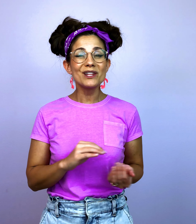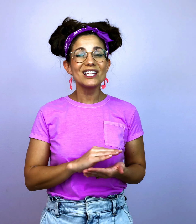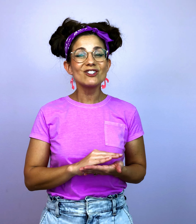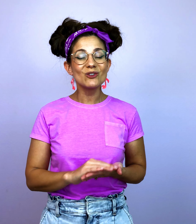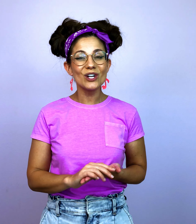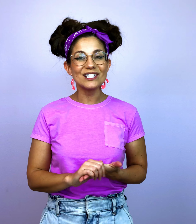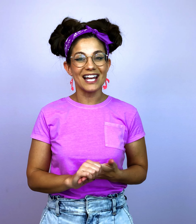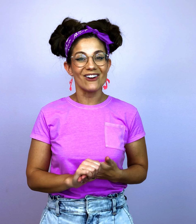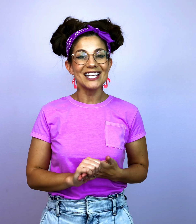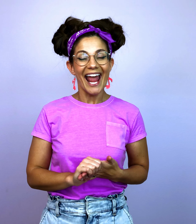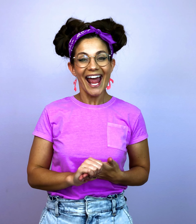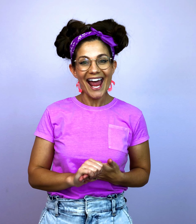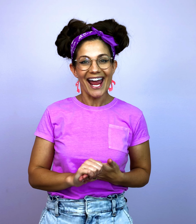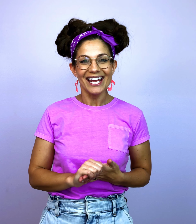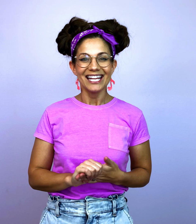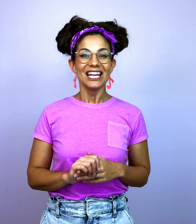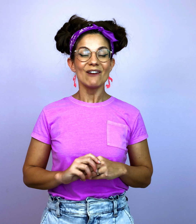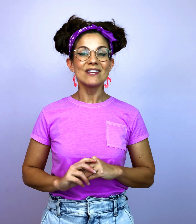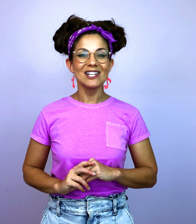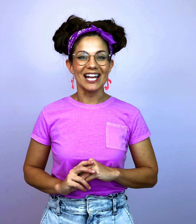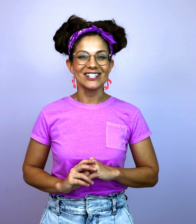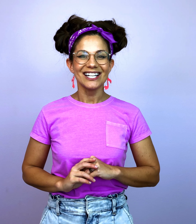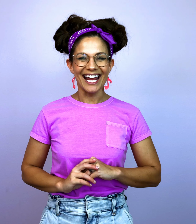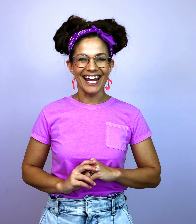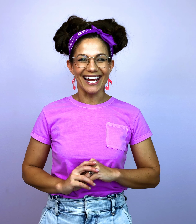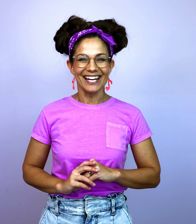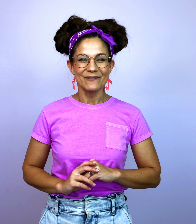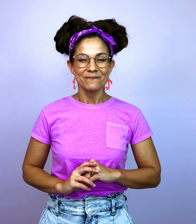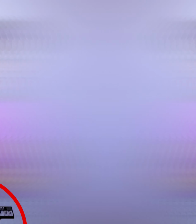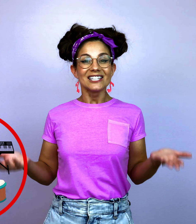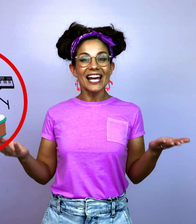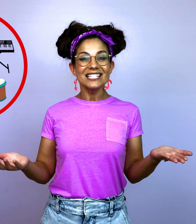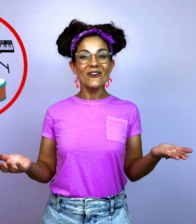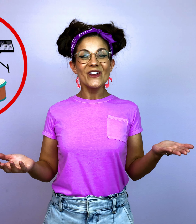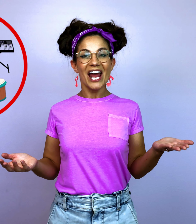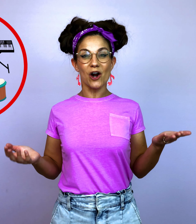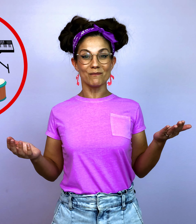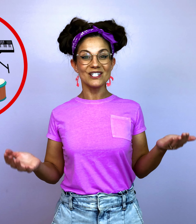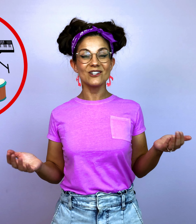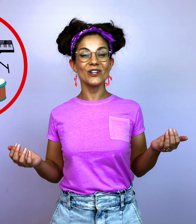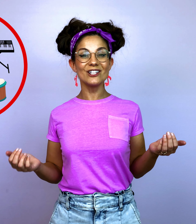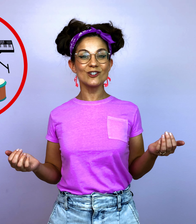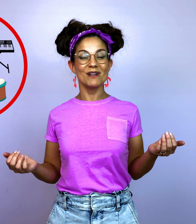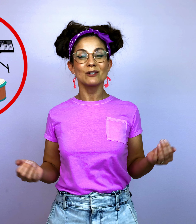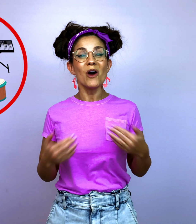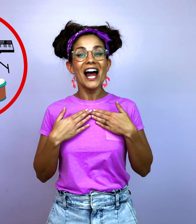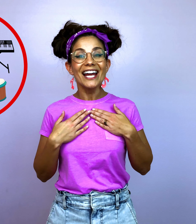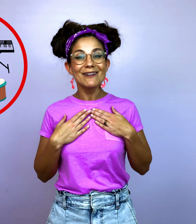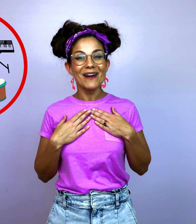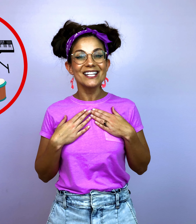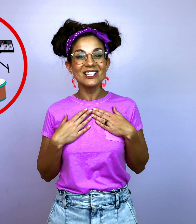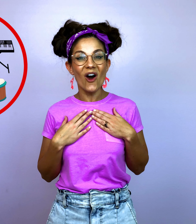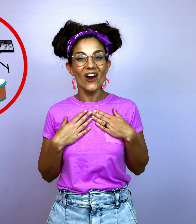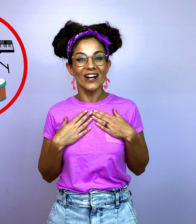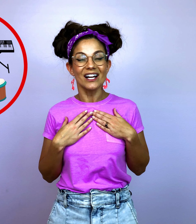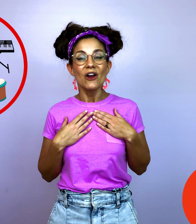the short sound A of the letter A. Let's go get our musical instruments while I get my guitar.